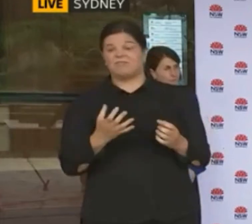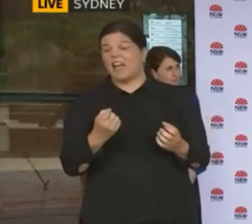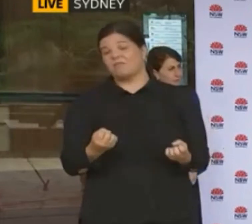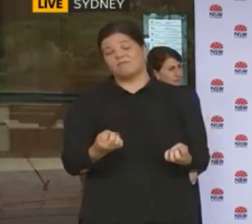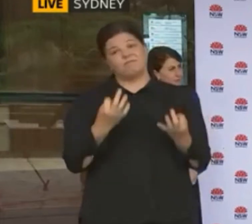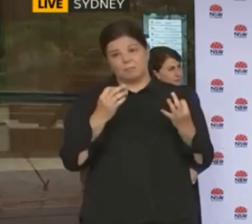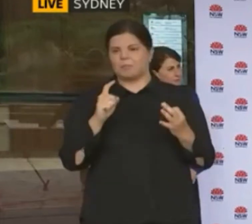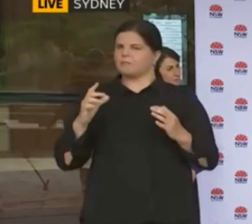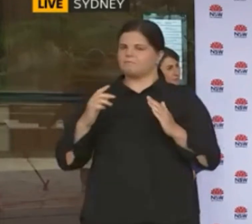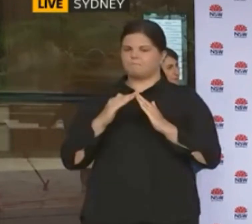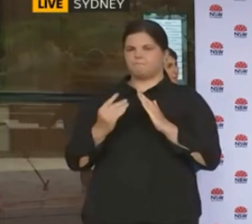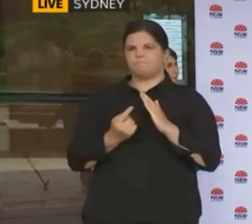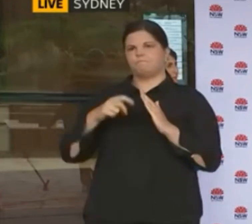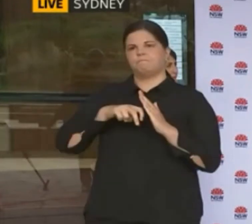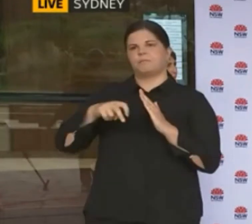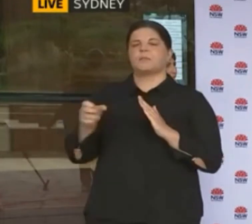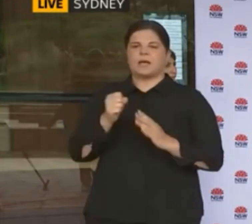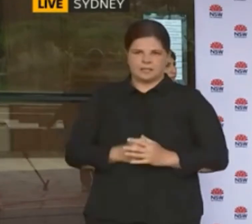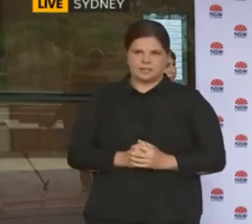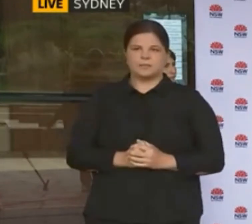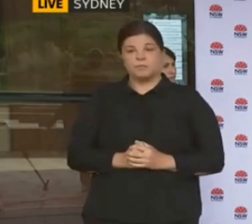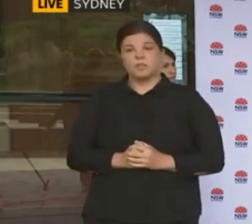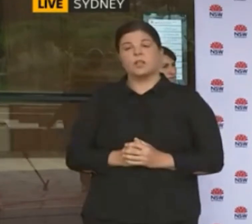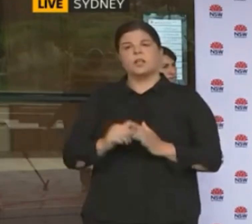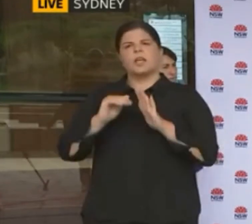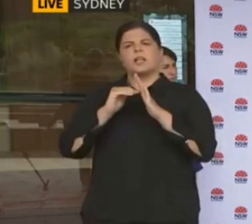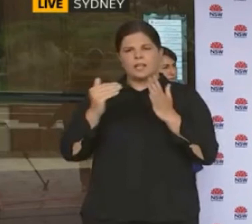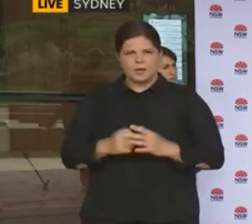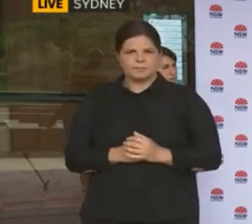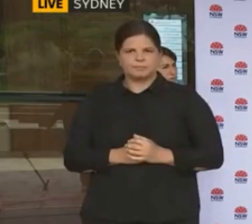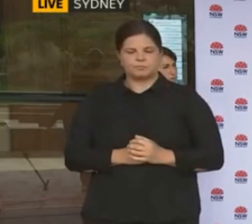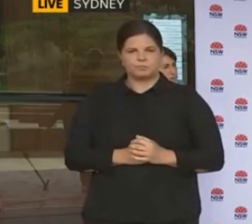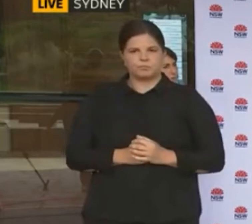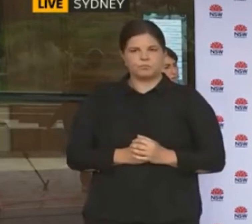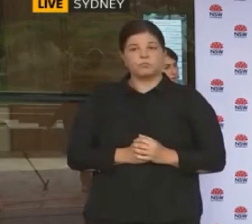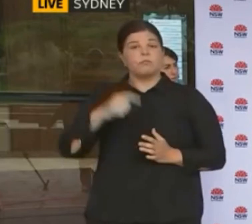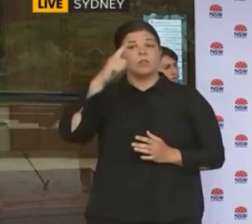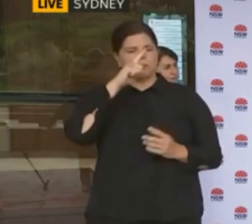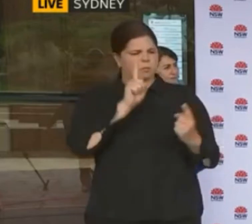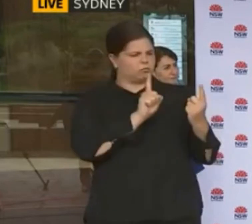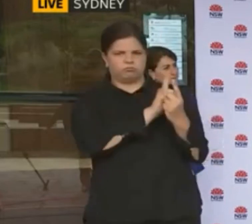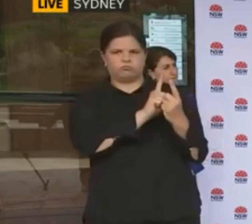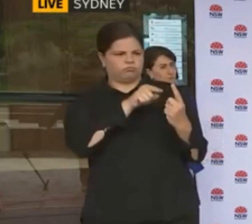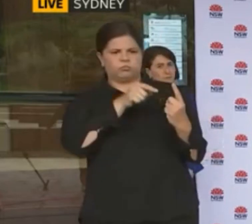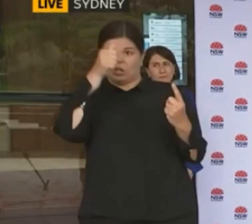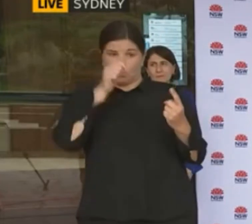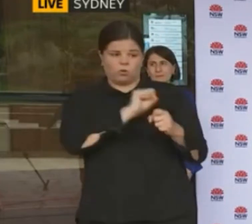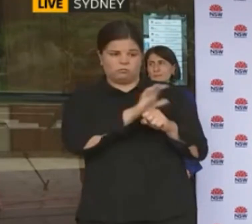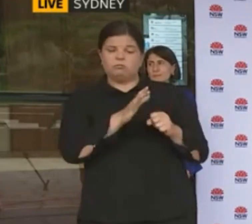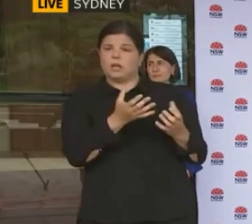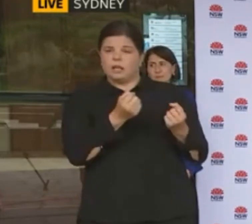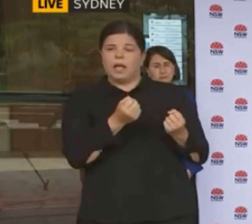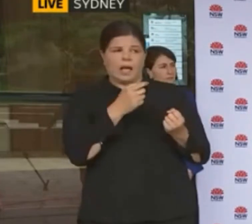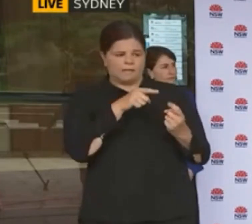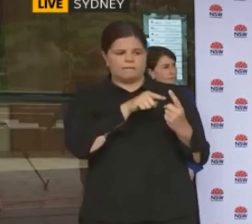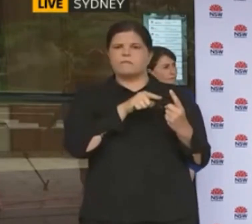of exit screening, so this means that as we release people from those close contacts, we are asking people to get tested. So